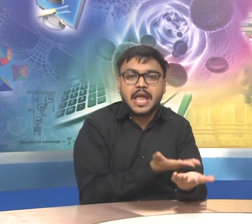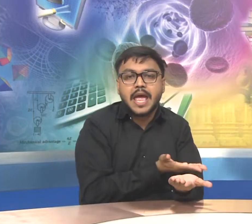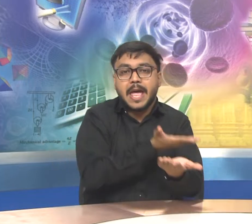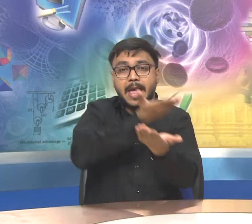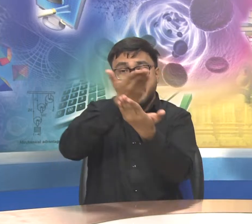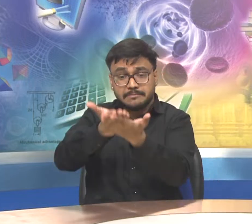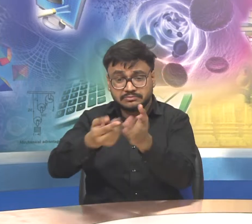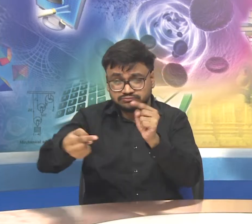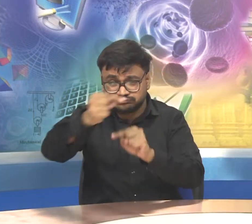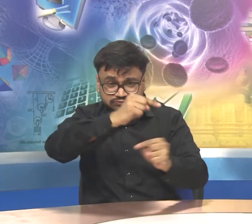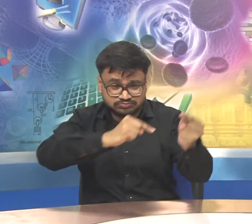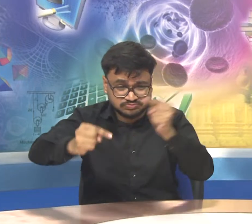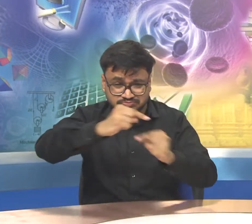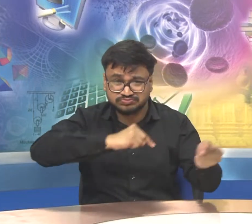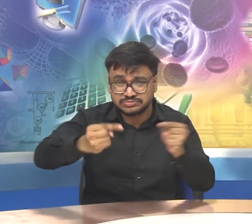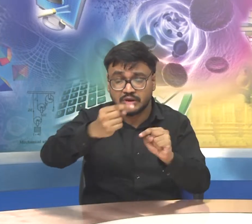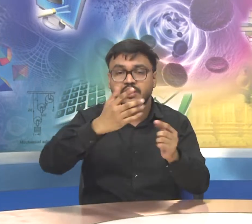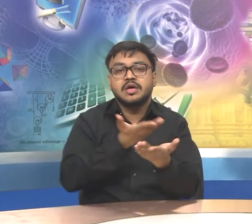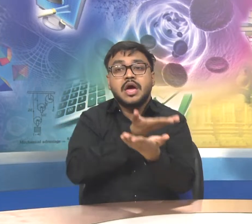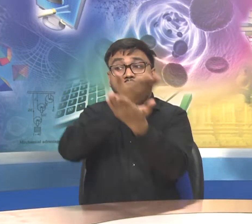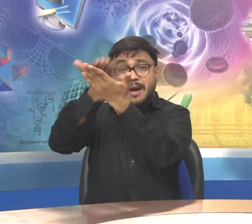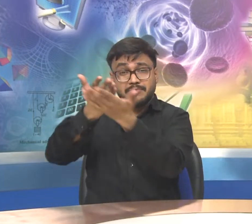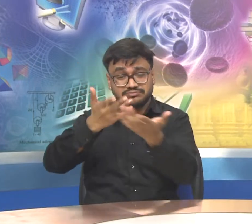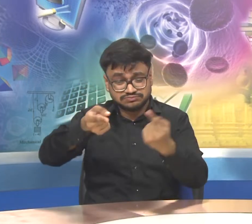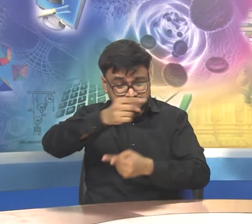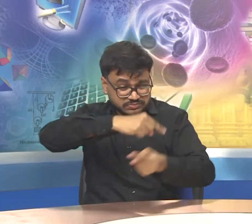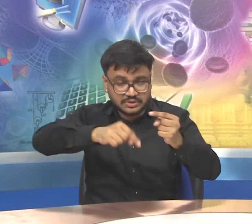precedents in all courts of the country.